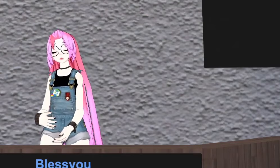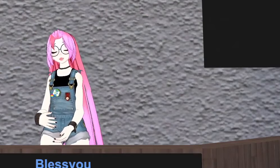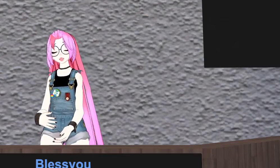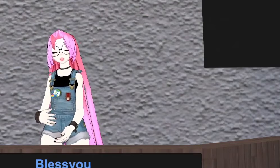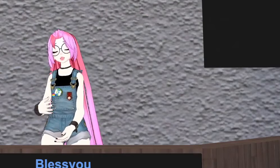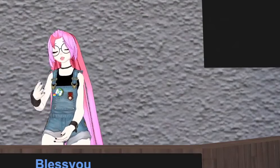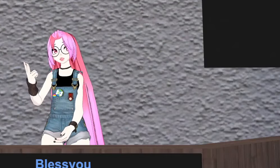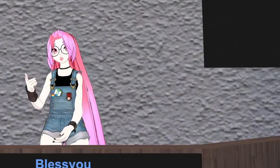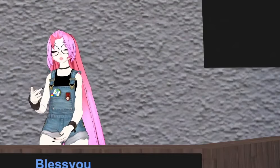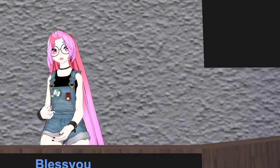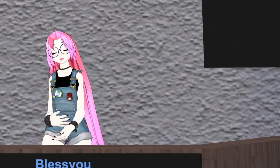You can go after Sha.